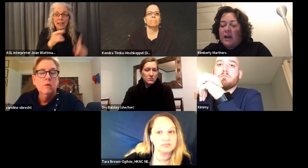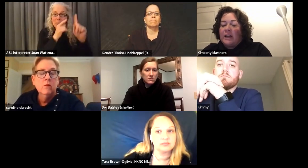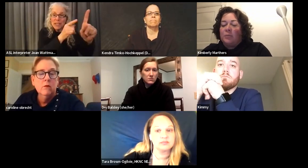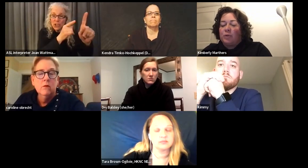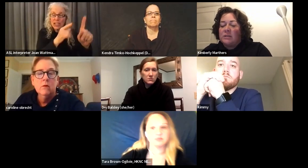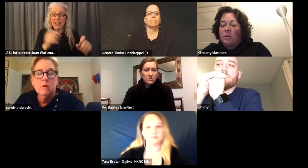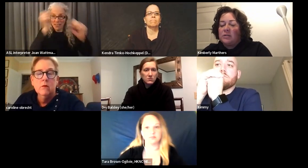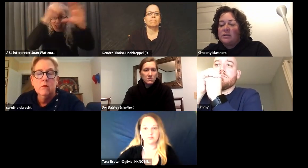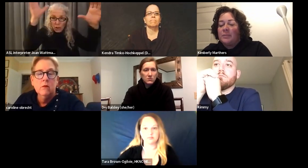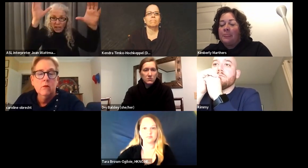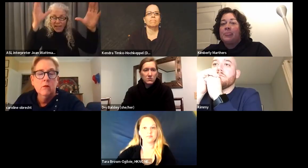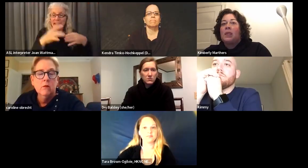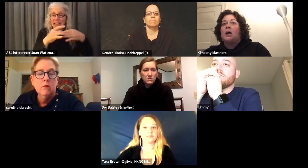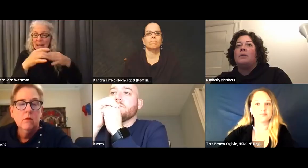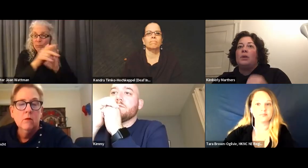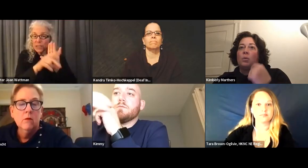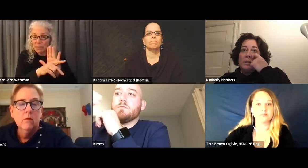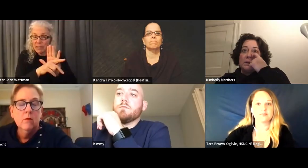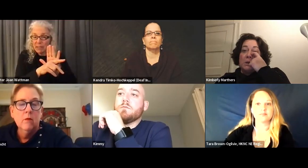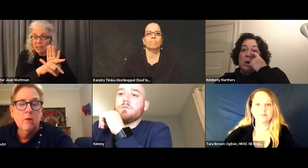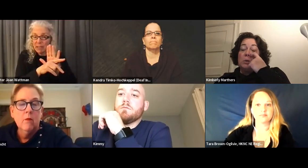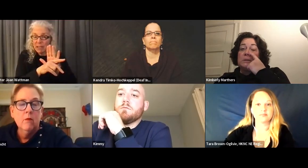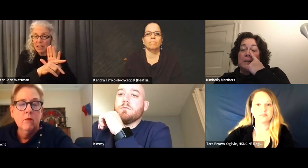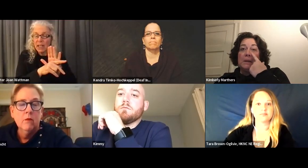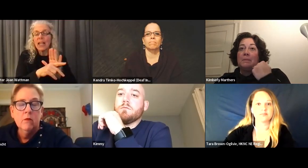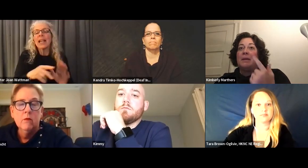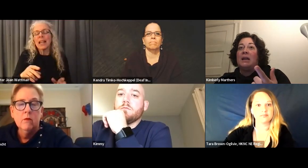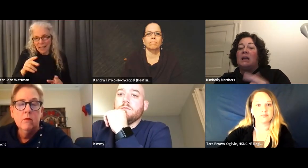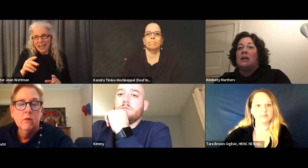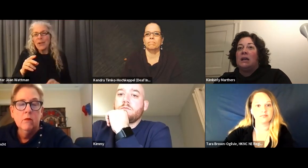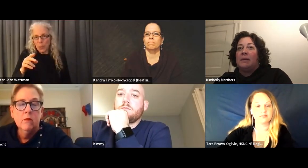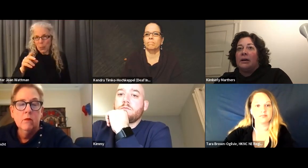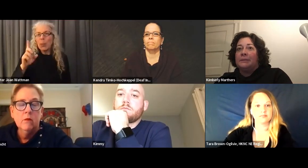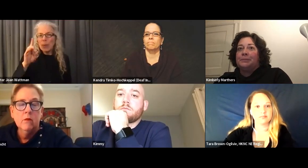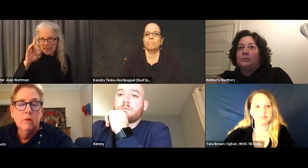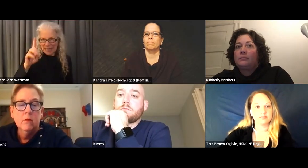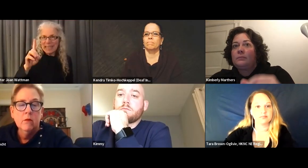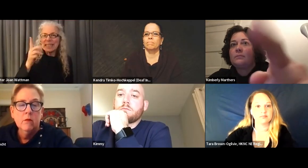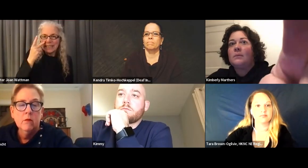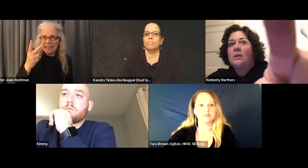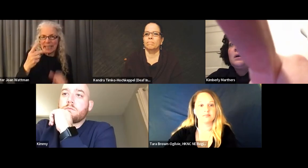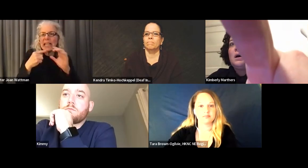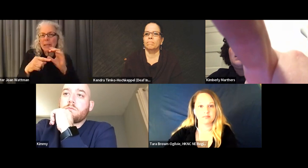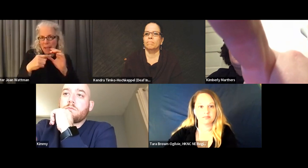vision, and the guiding principles. There was a note made in an email